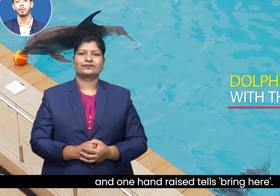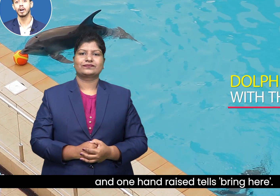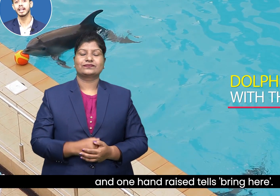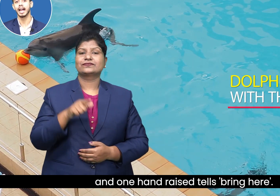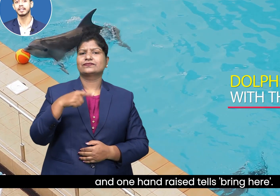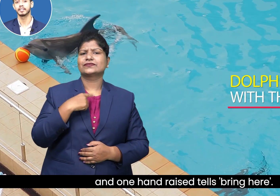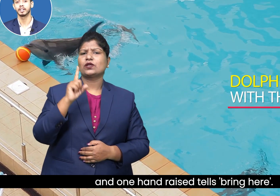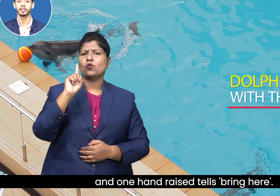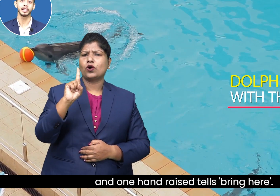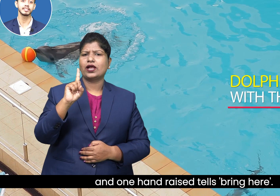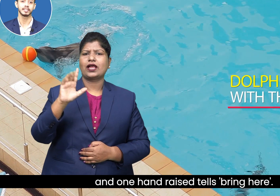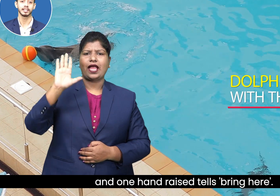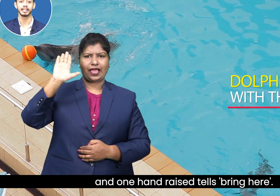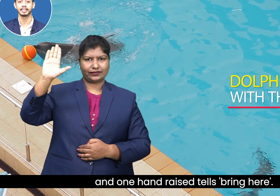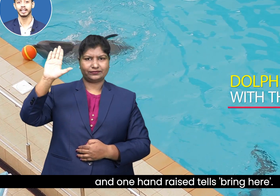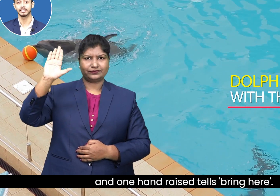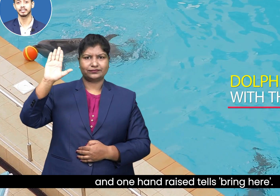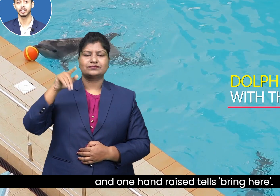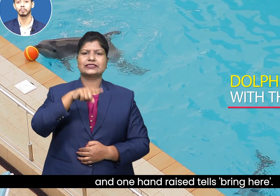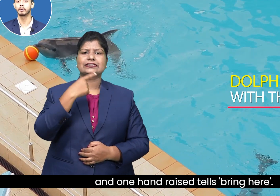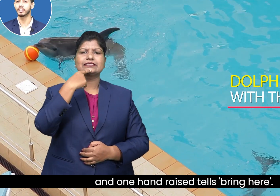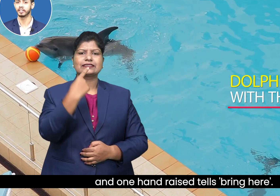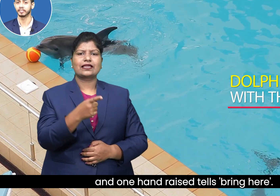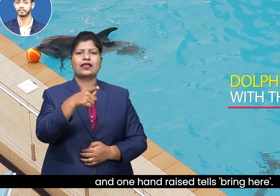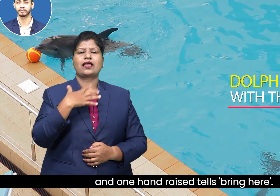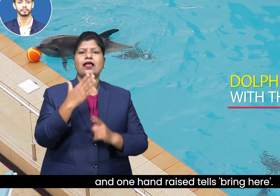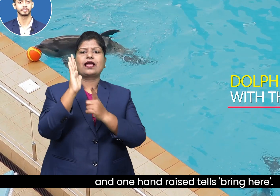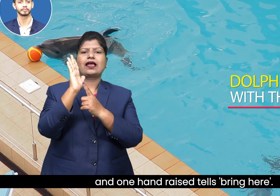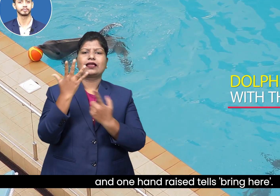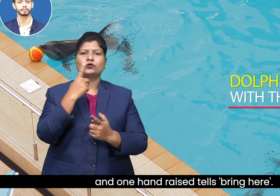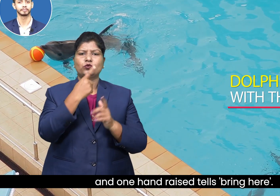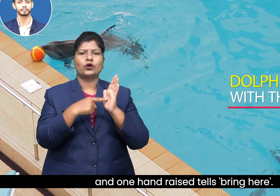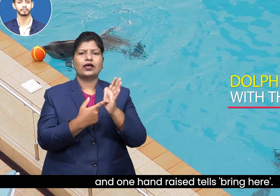and one hand raised tells bring here.